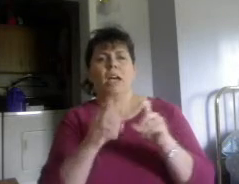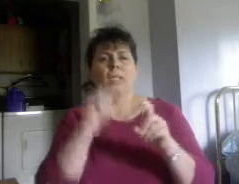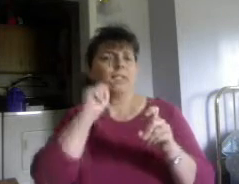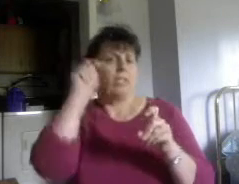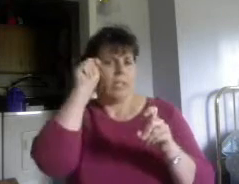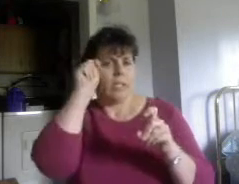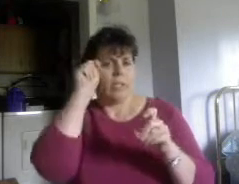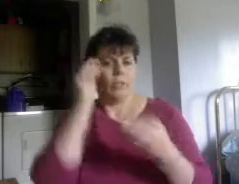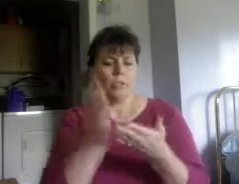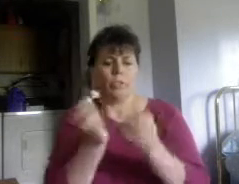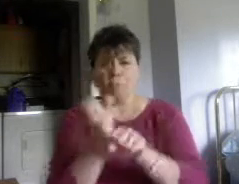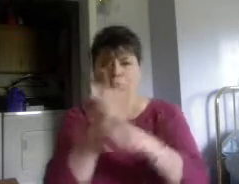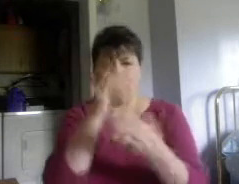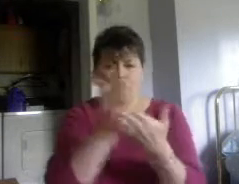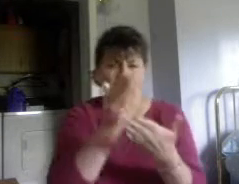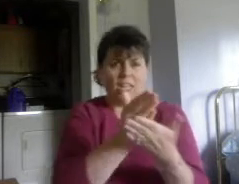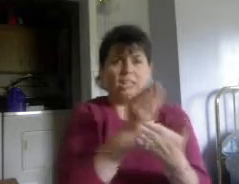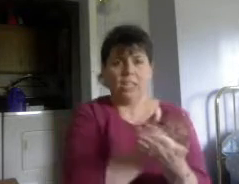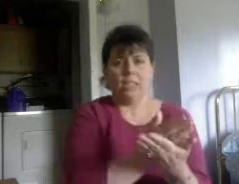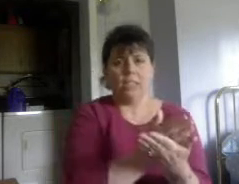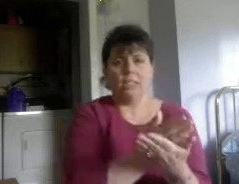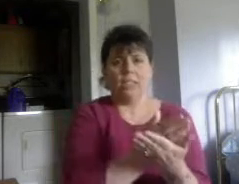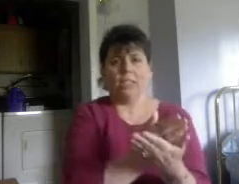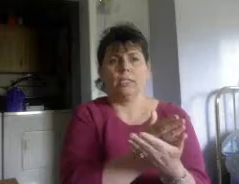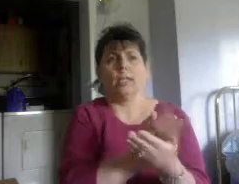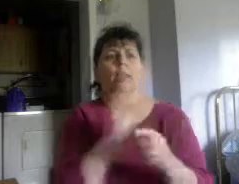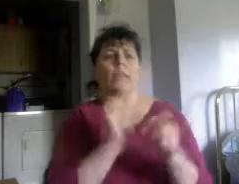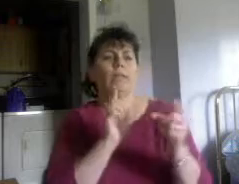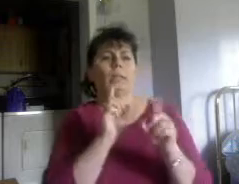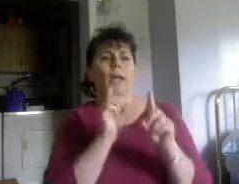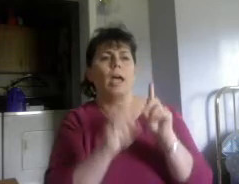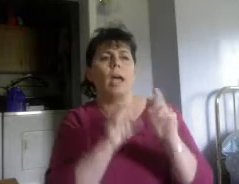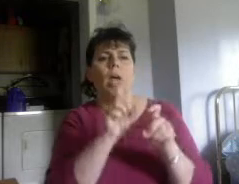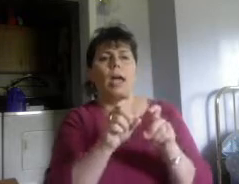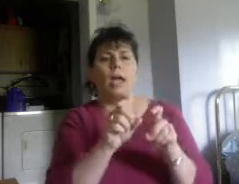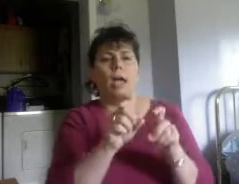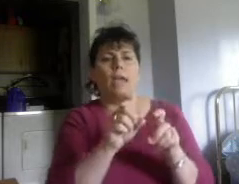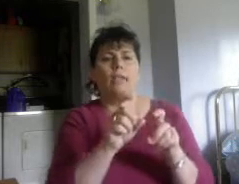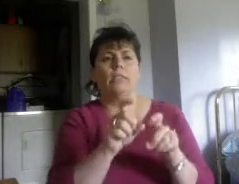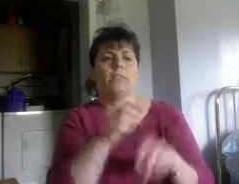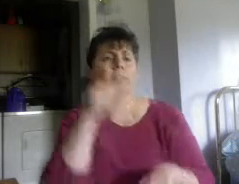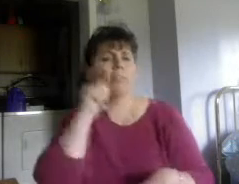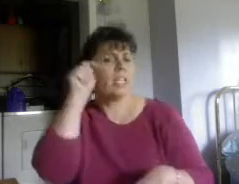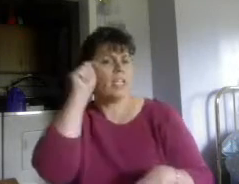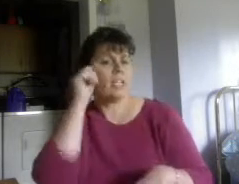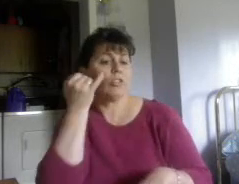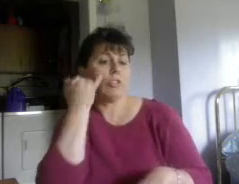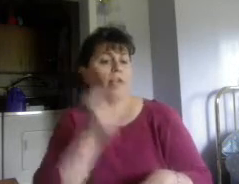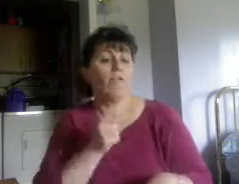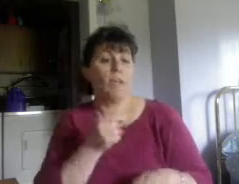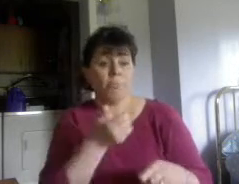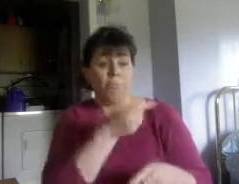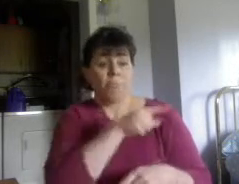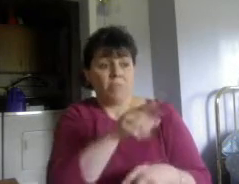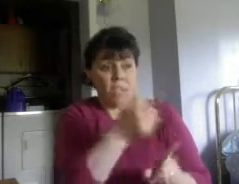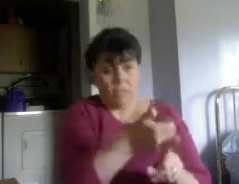time. Ask the teenagers to raise their hands if they have personally felt that kind of racism. This gets them thinking about